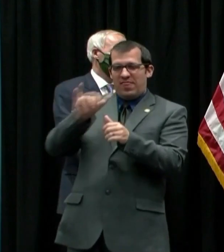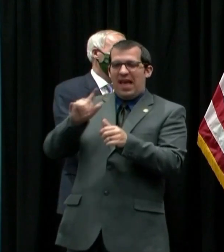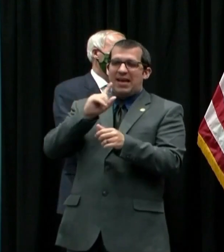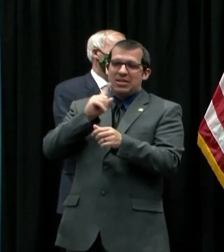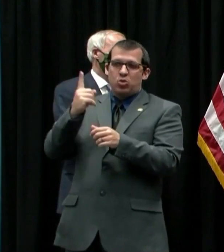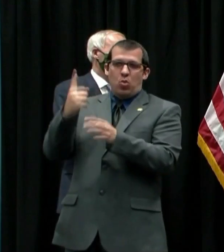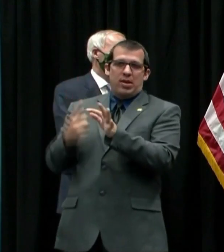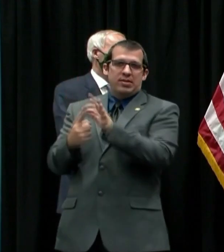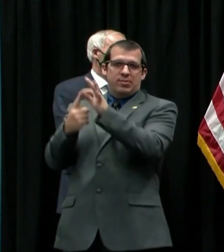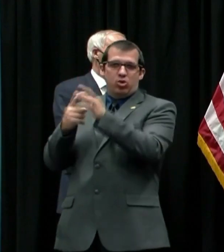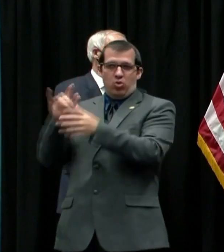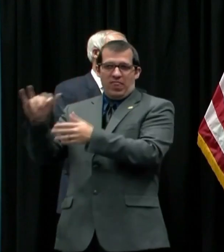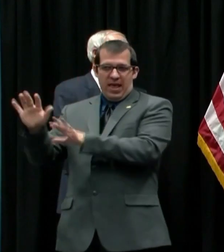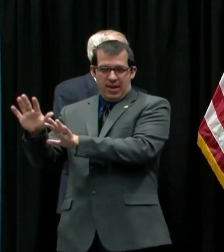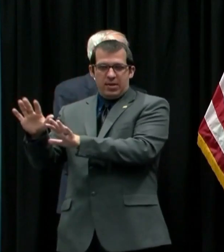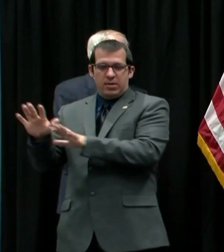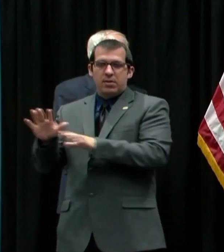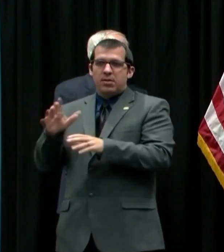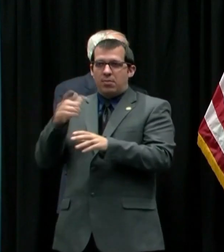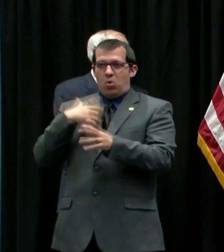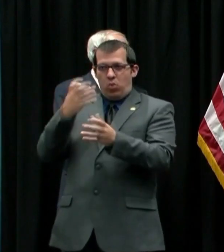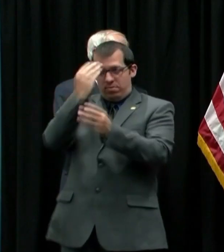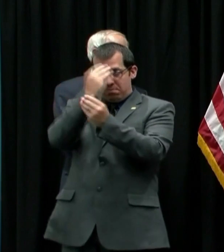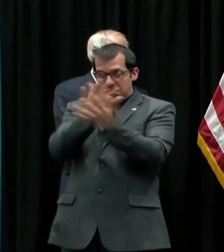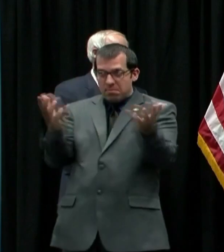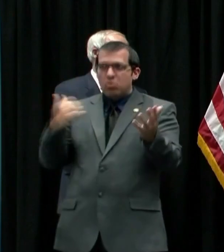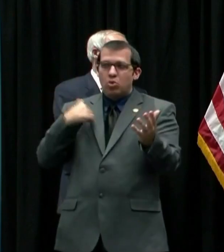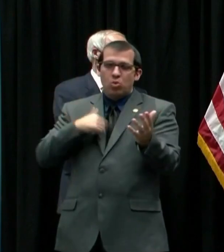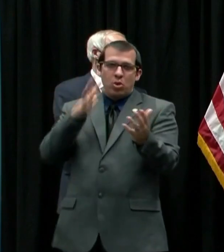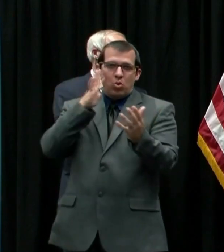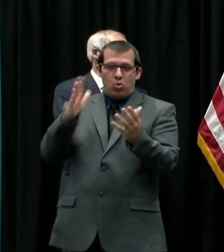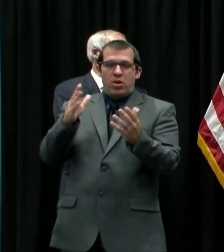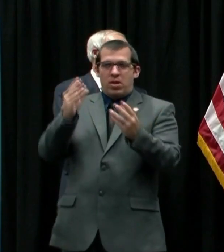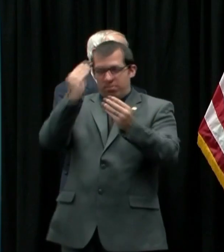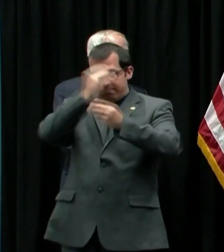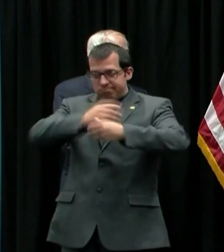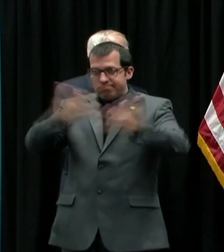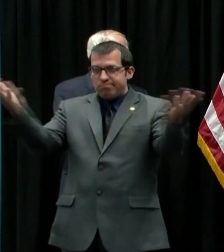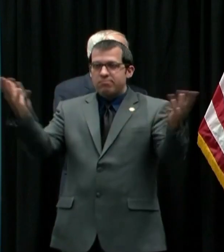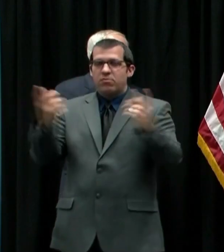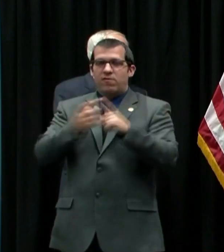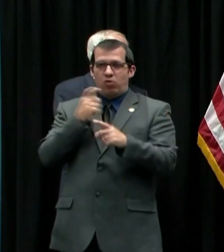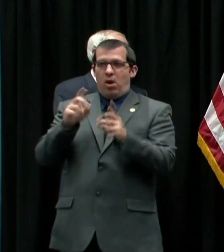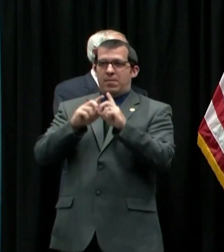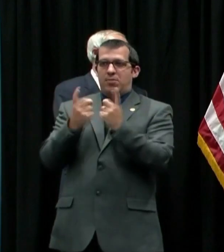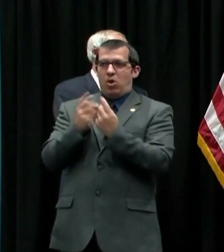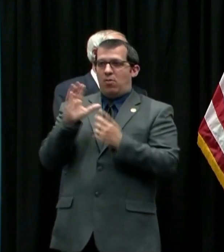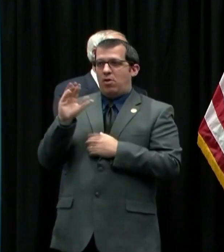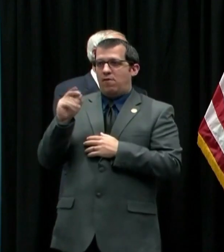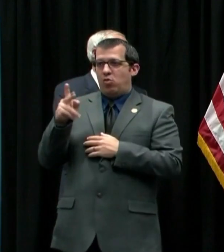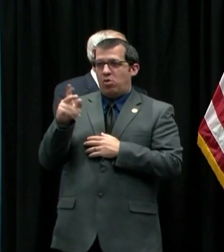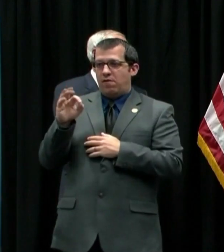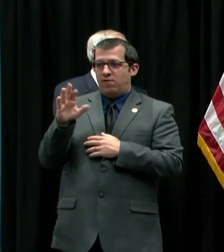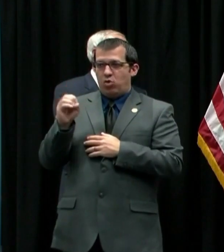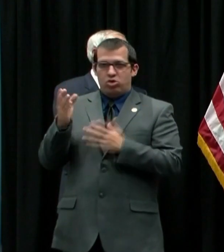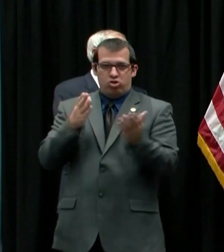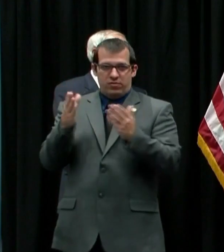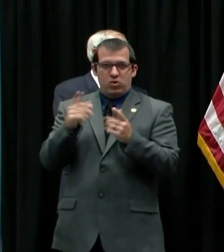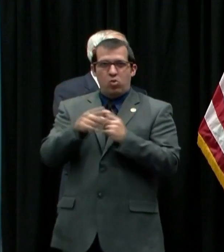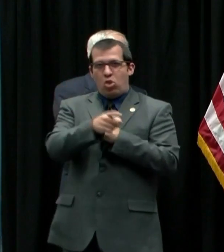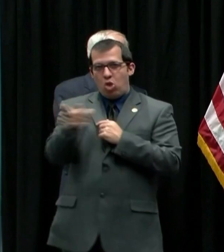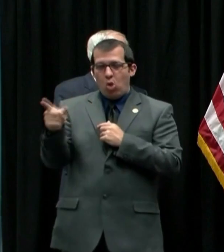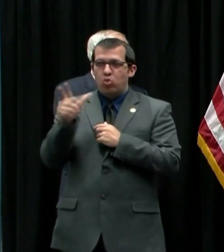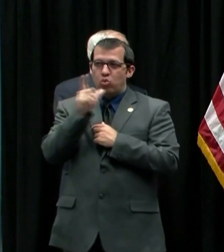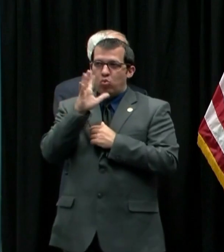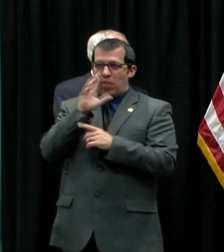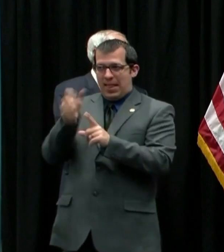exemption to that. But wanted to get that information out. Again, we'll be sending out some mass communications from the Department of Workforce Services to those who would